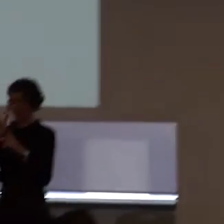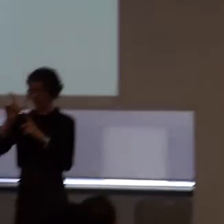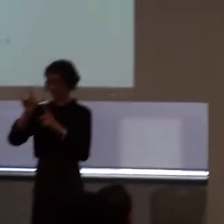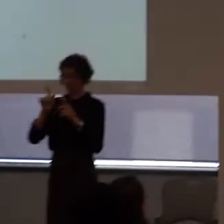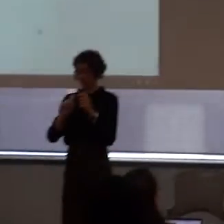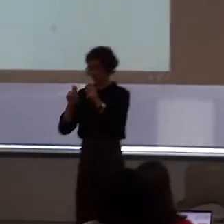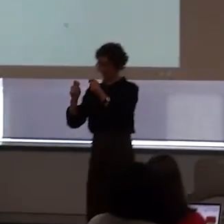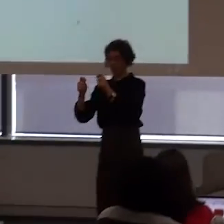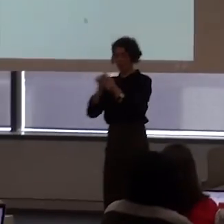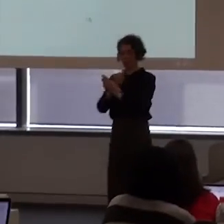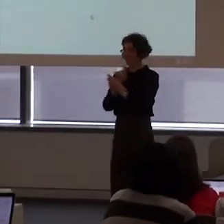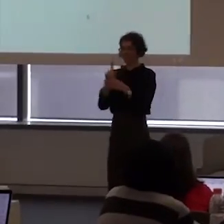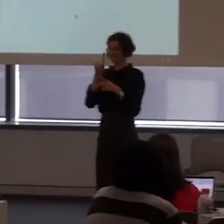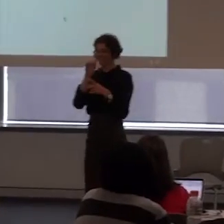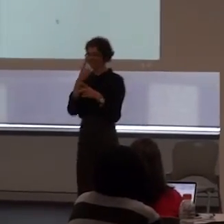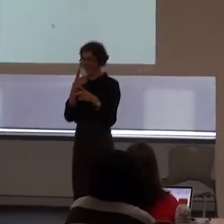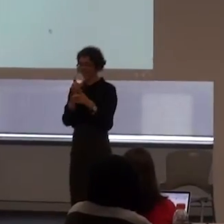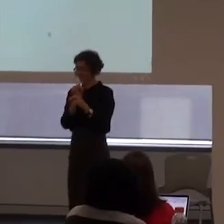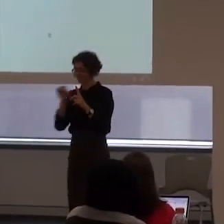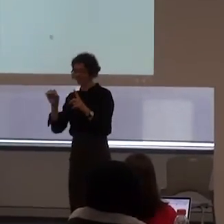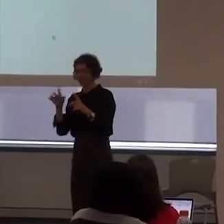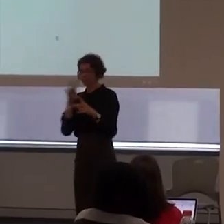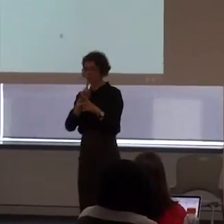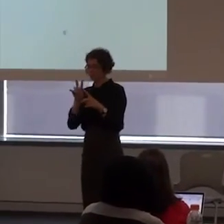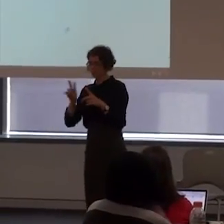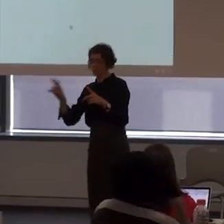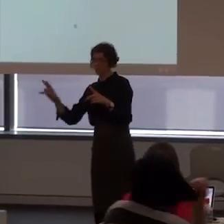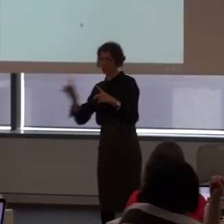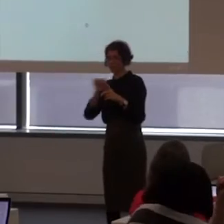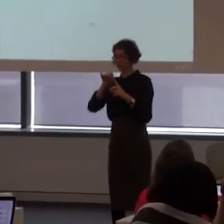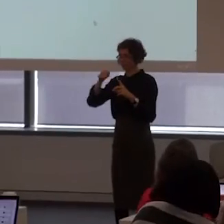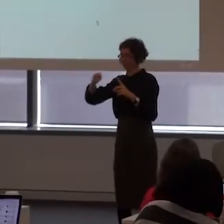problem. So here I think I probably get